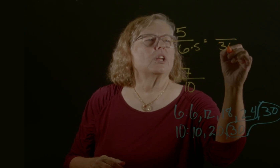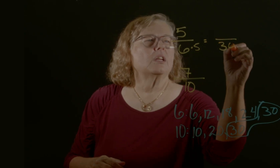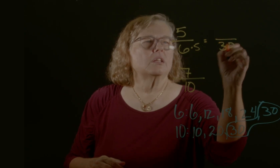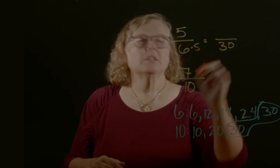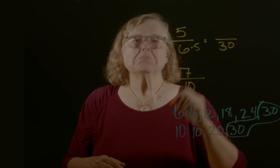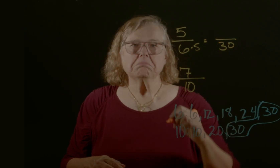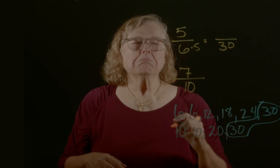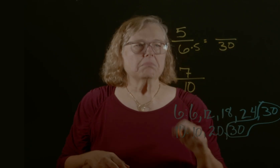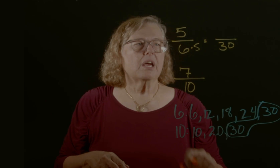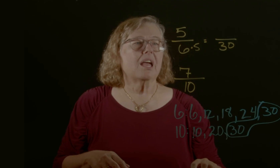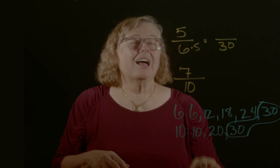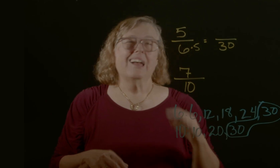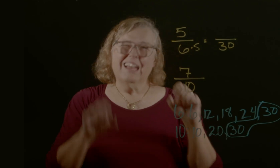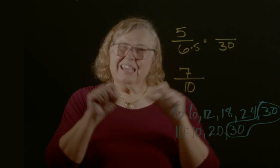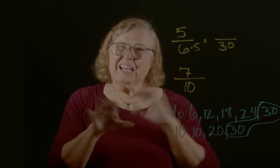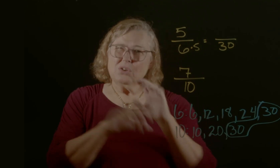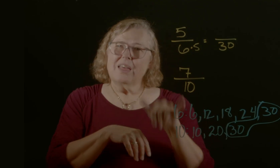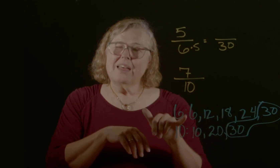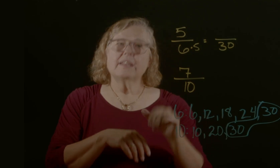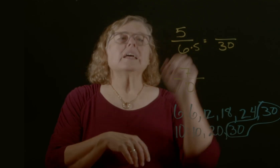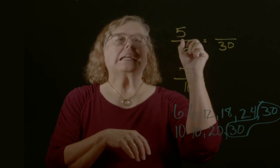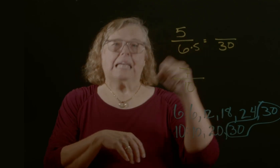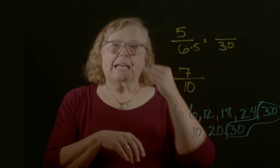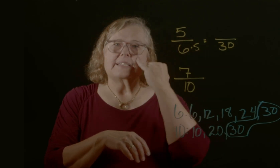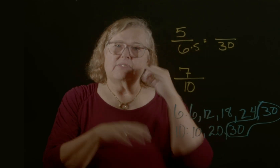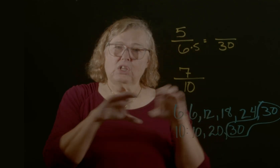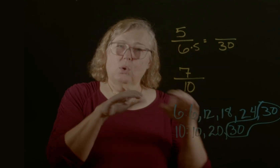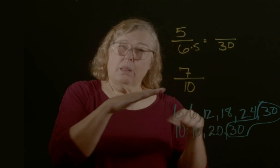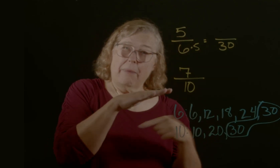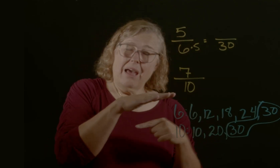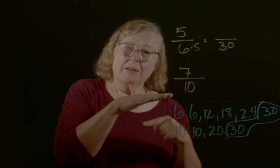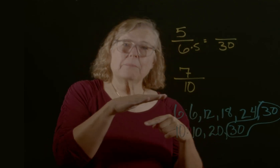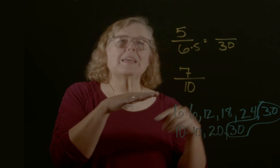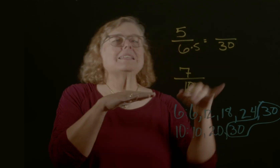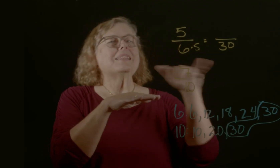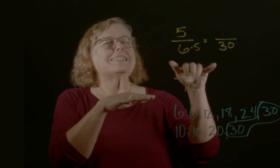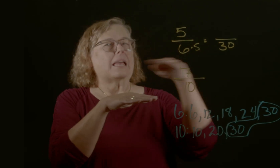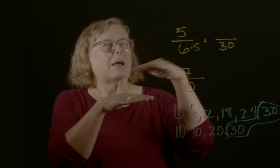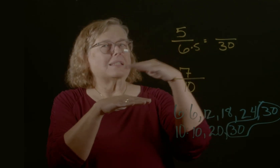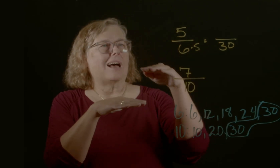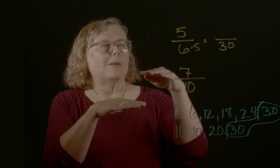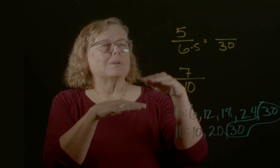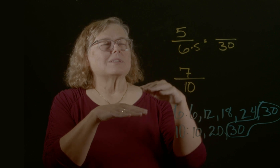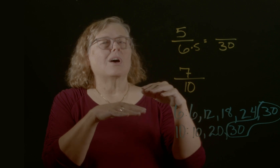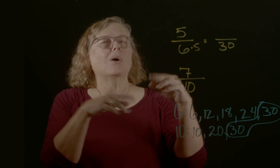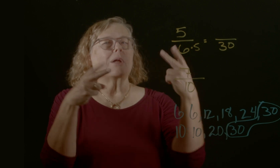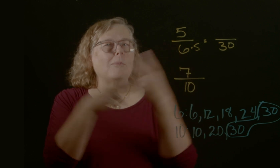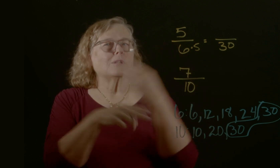All right. I can do that. Can I do that? Yes. No matter what I do on the bottom, if I do the same thing on the top, I'm allowed to do that.